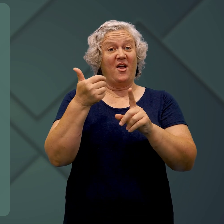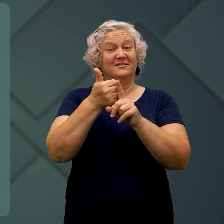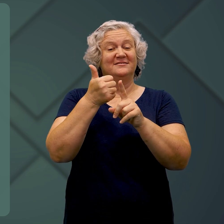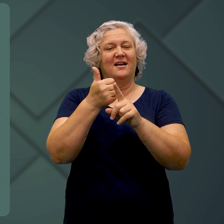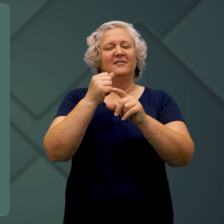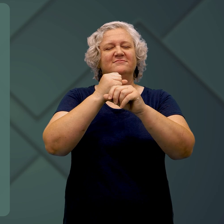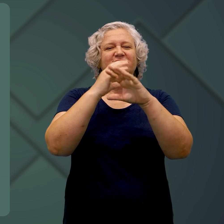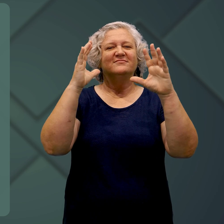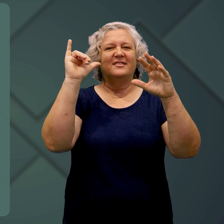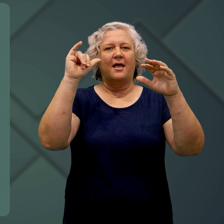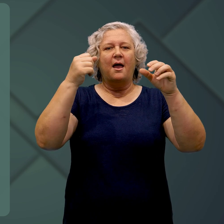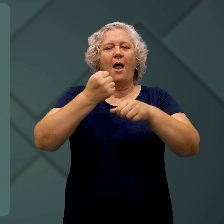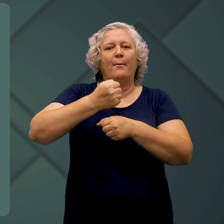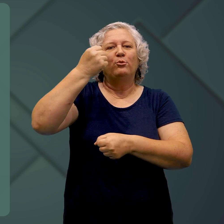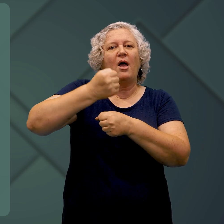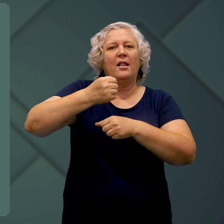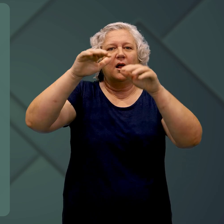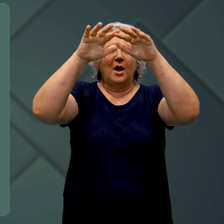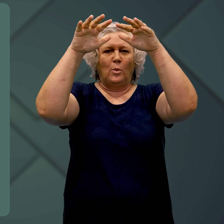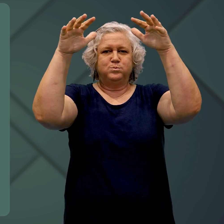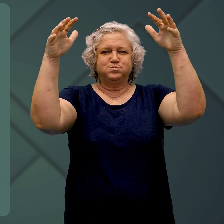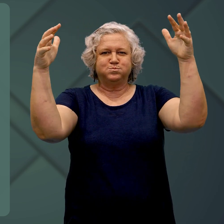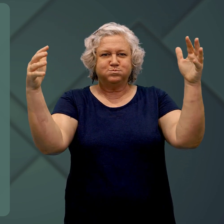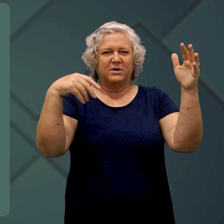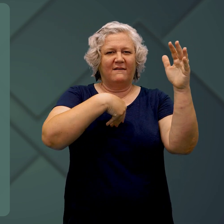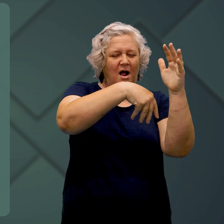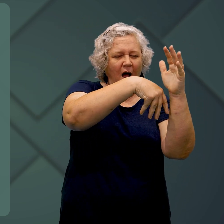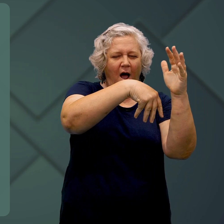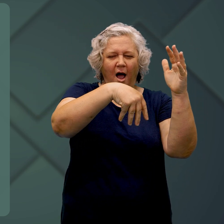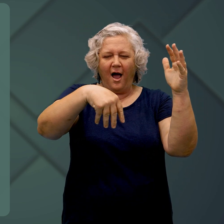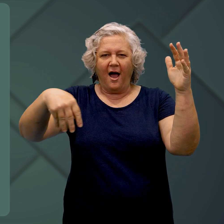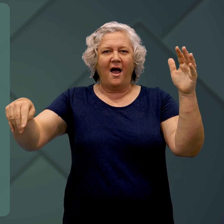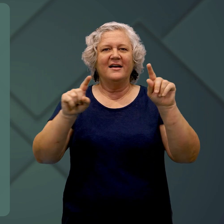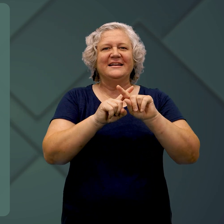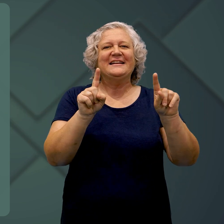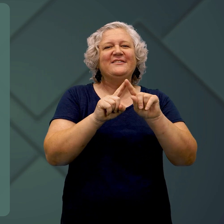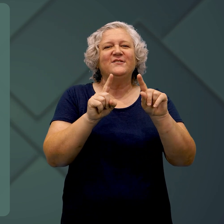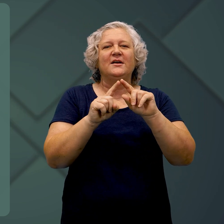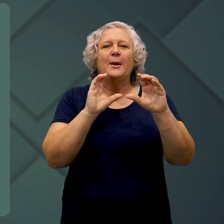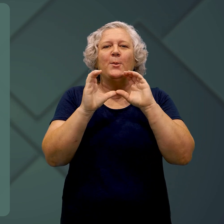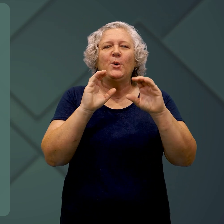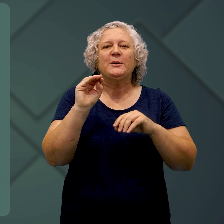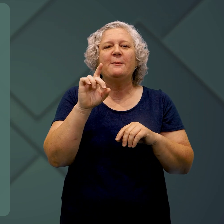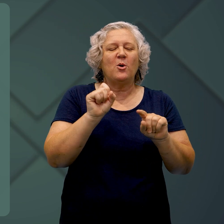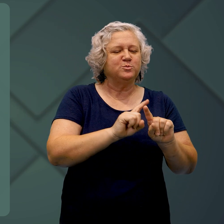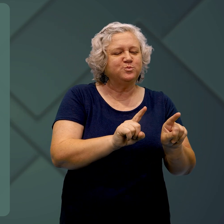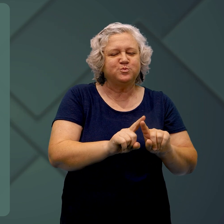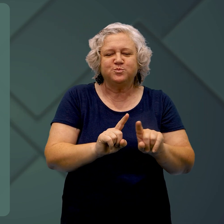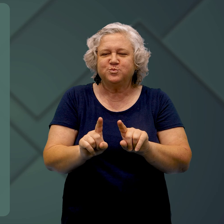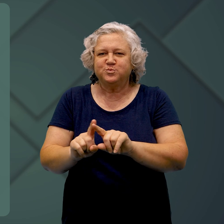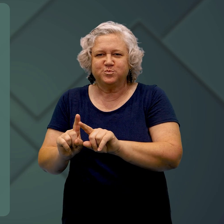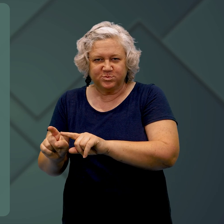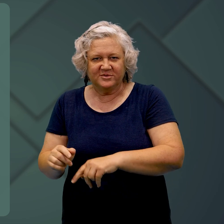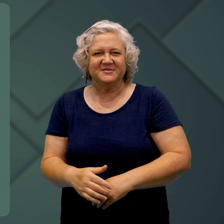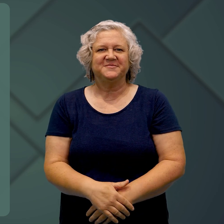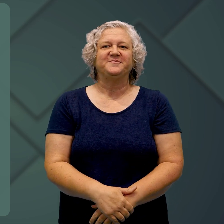You can think of interaction kind of like a big umbrella, and underneath it you have all different sorts of modes of communication.